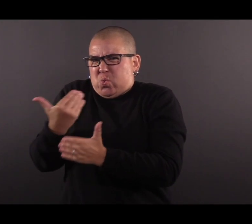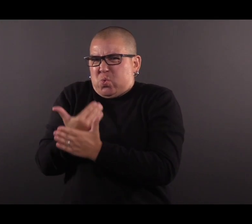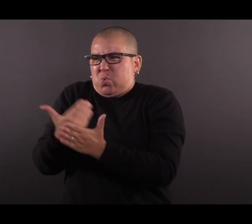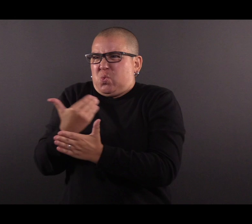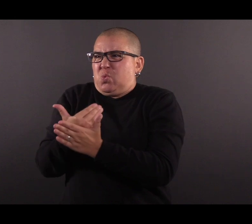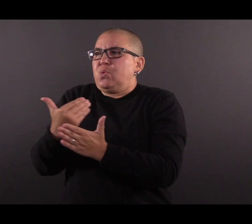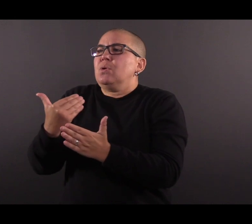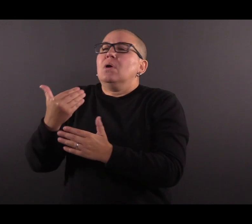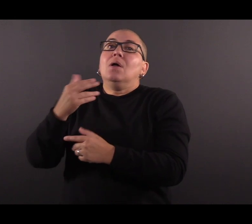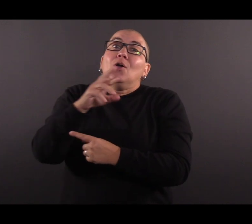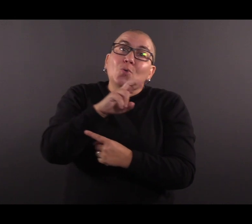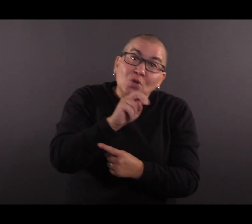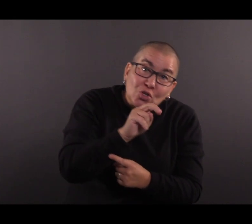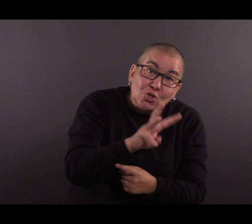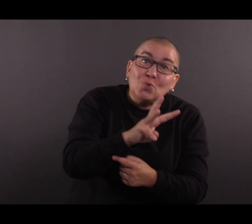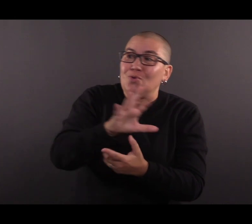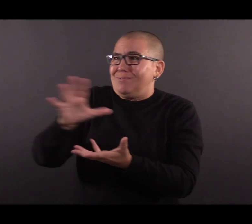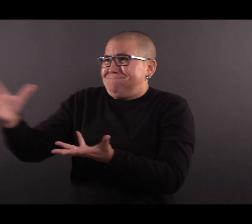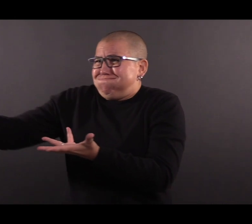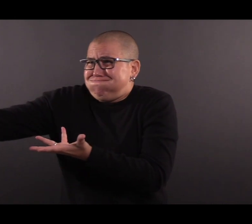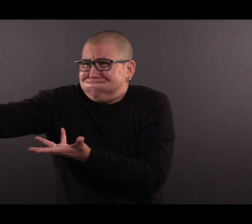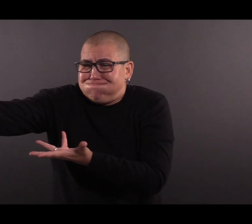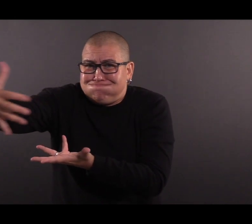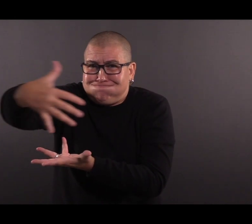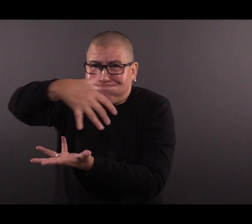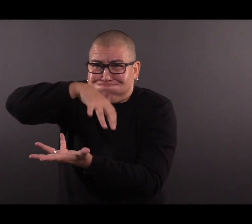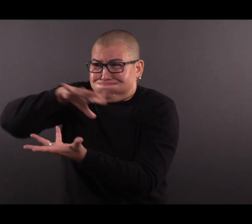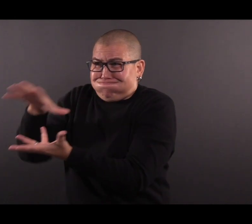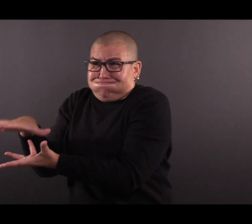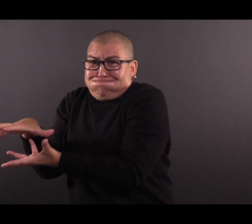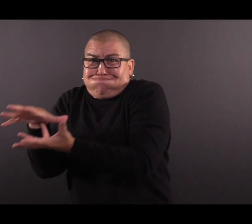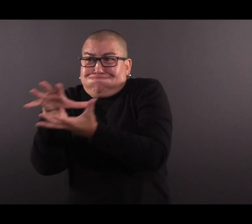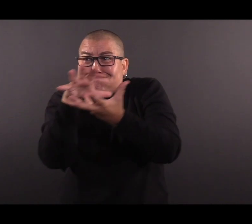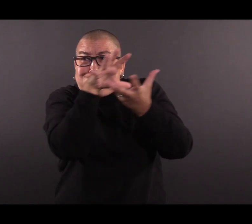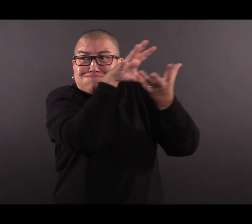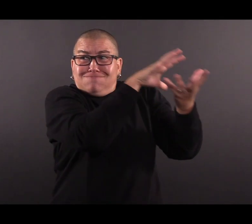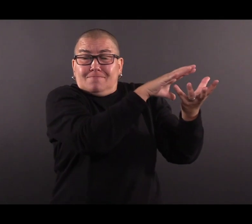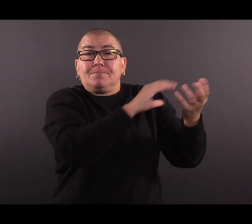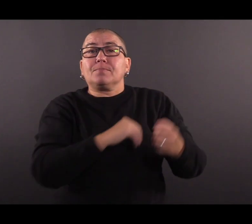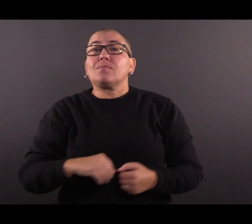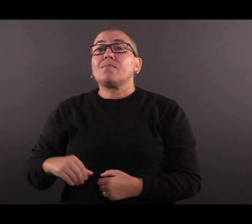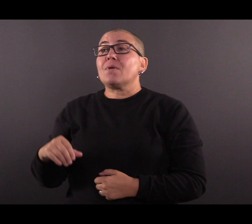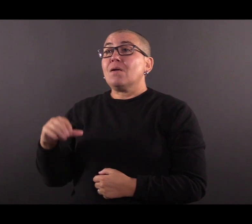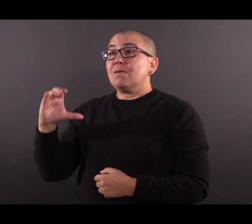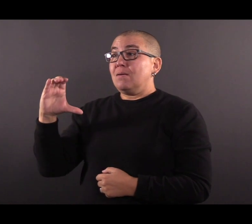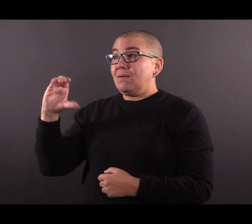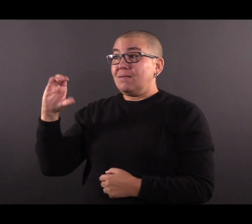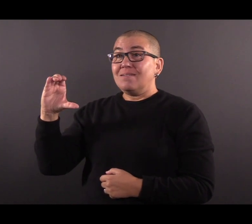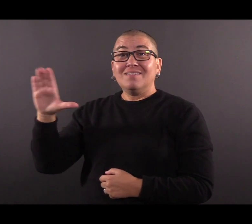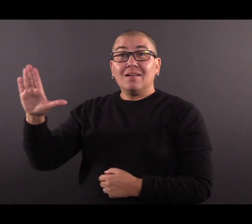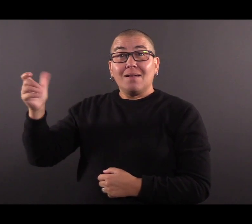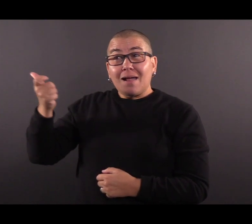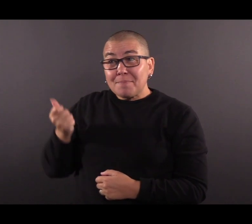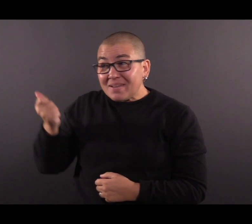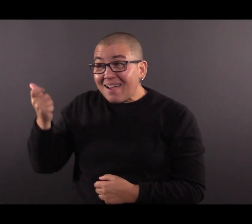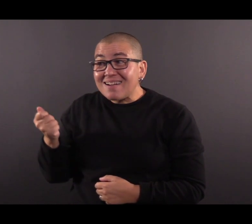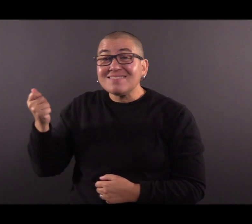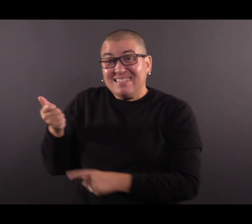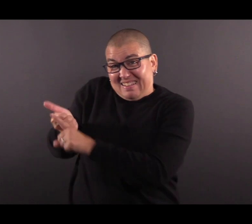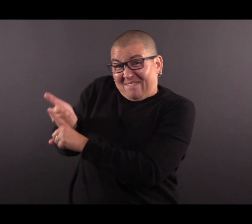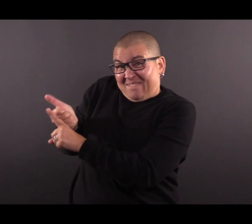and renewal COC project applications, the COC planning grant application, and required